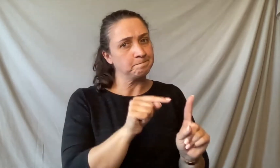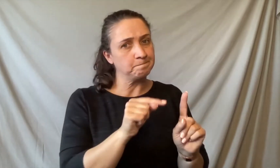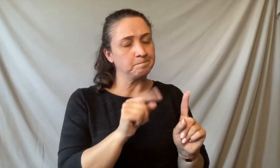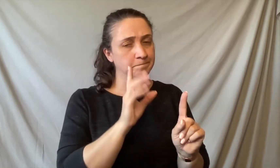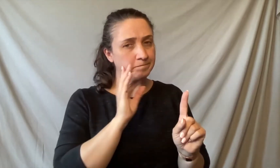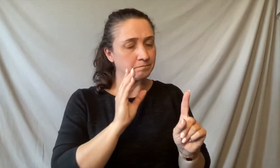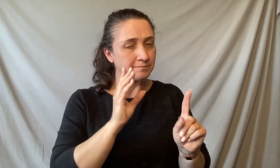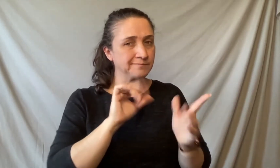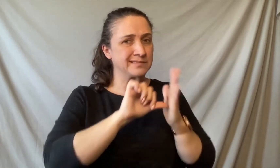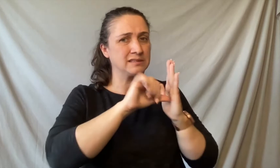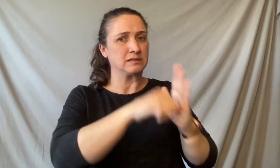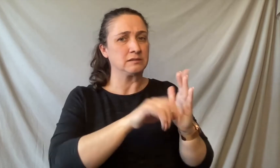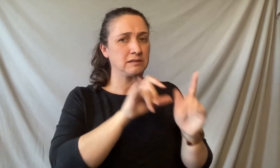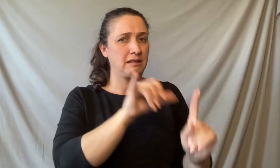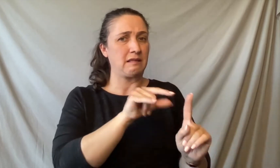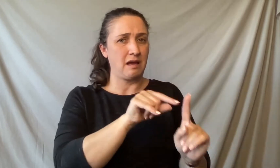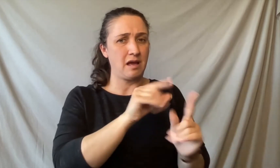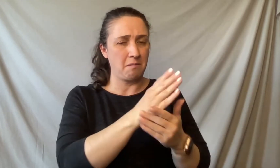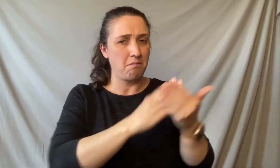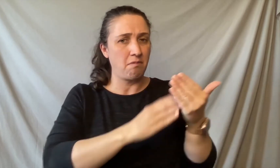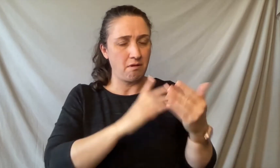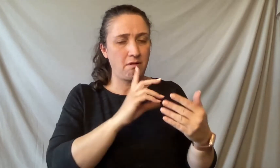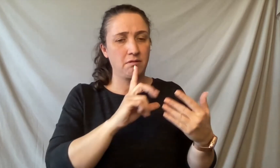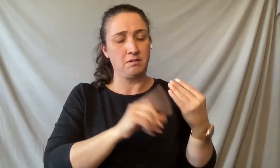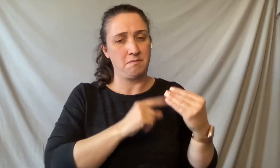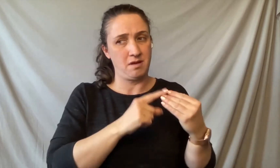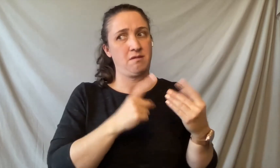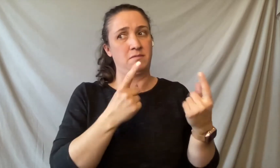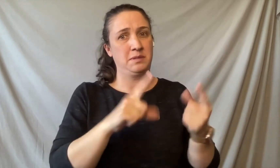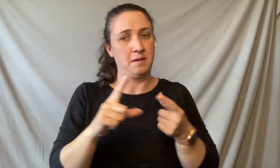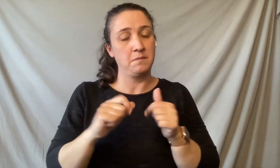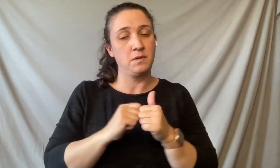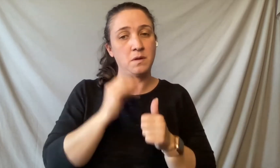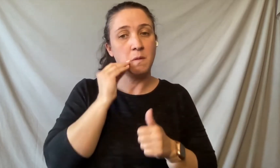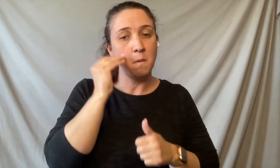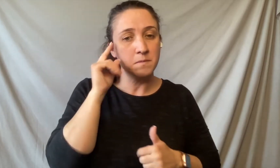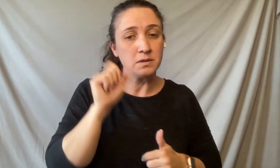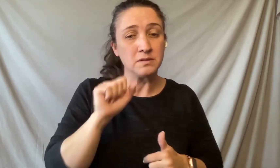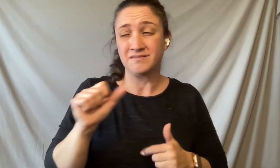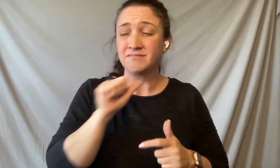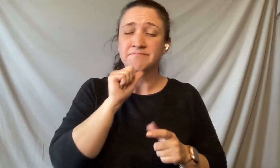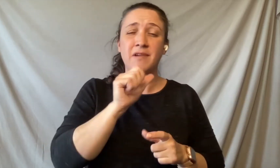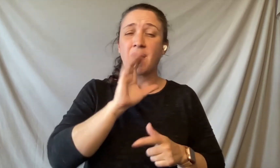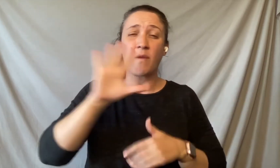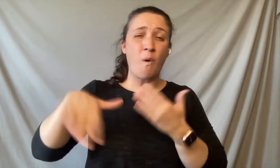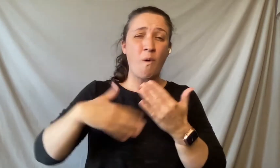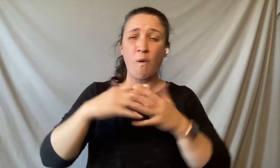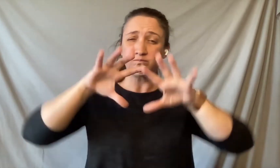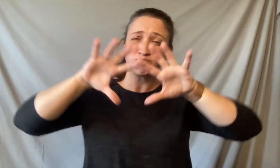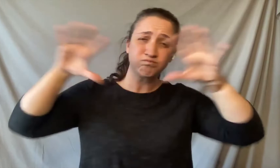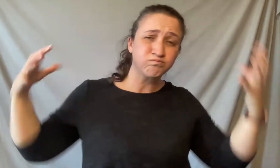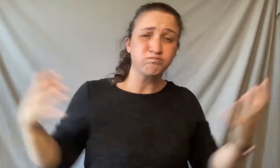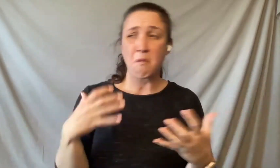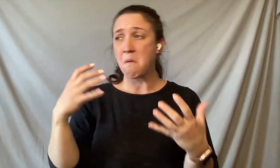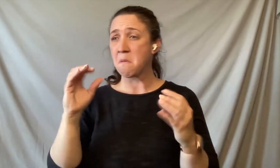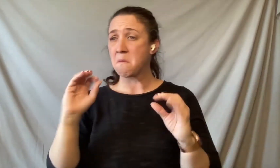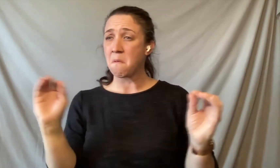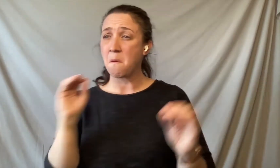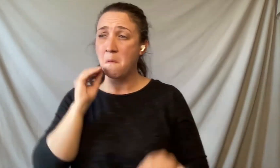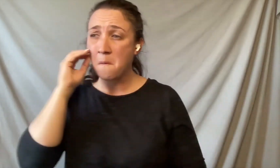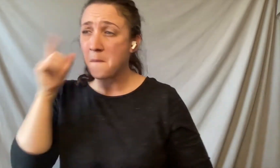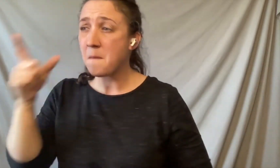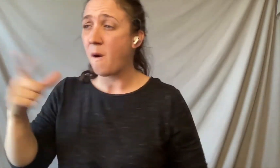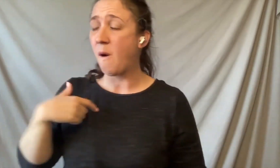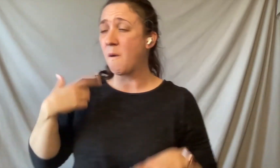of homelessness before we have the, not homelessness as a whole, but specifically for families with kids.